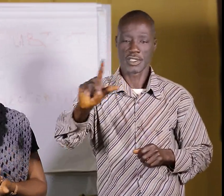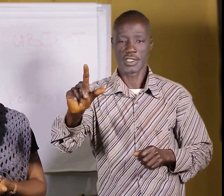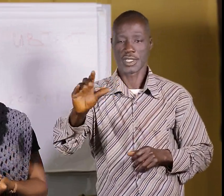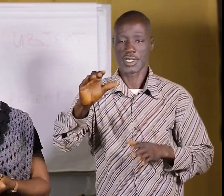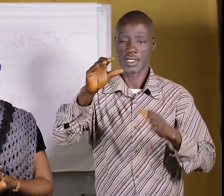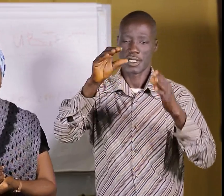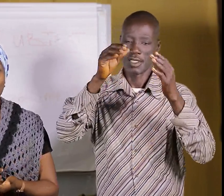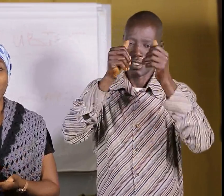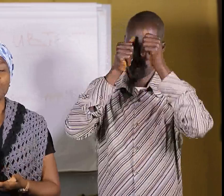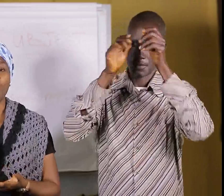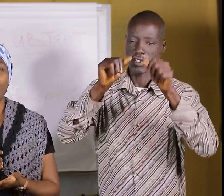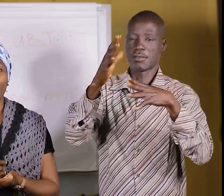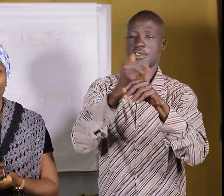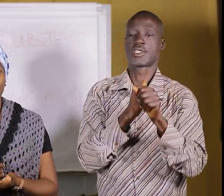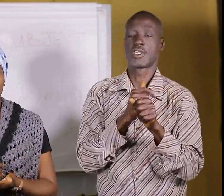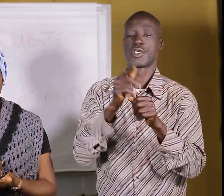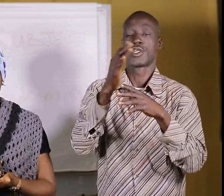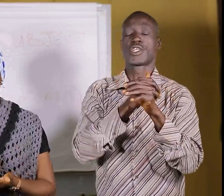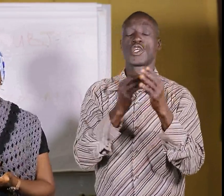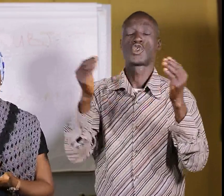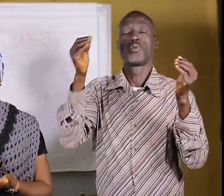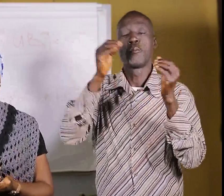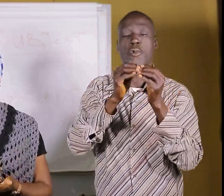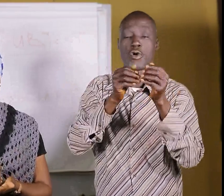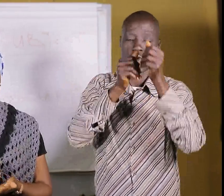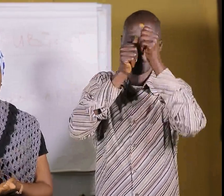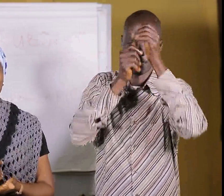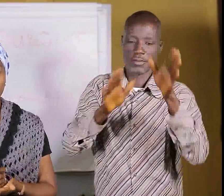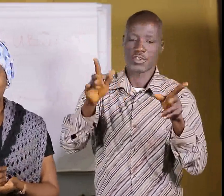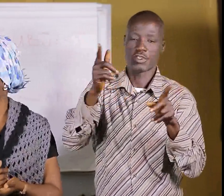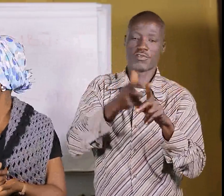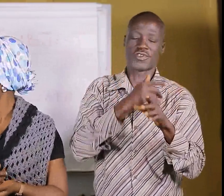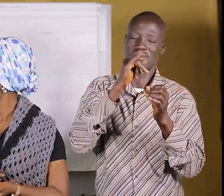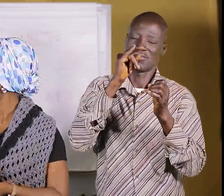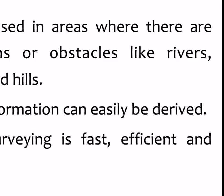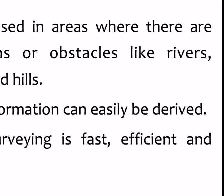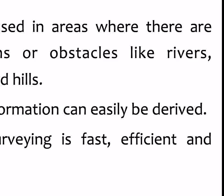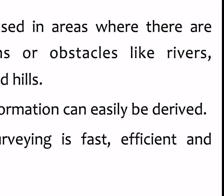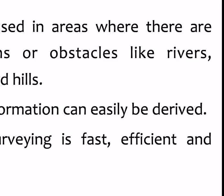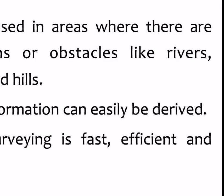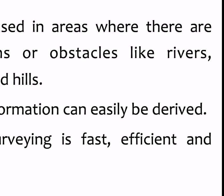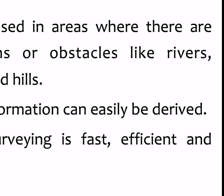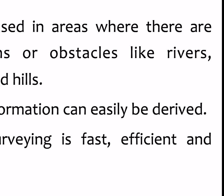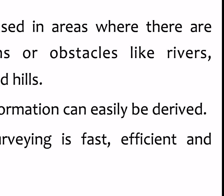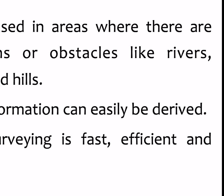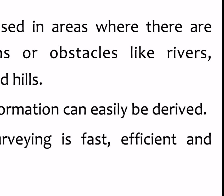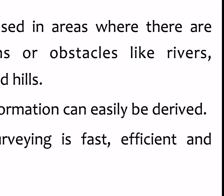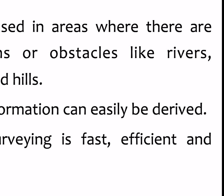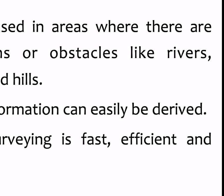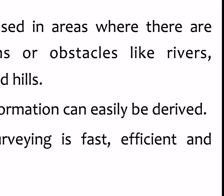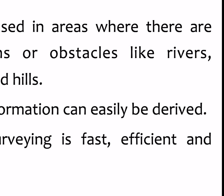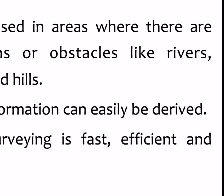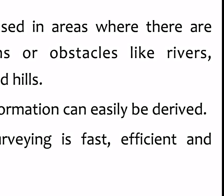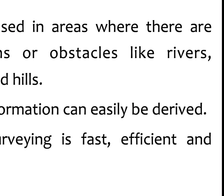high-grade instruments, so you get more information with less stress. Number 5,